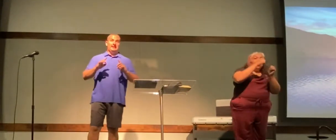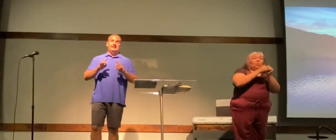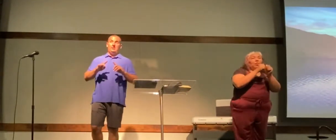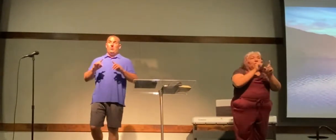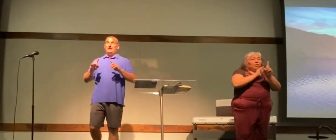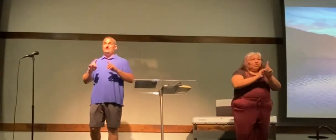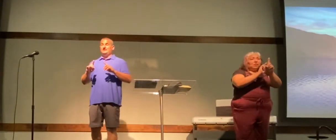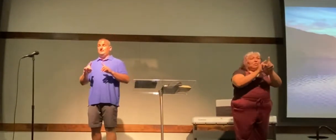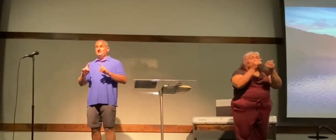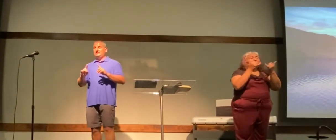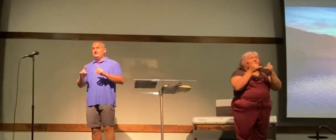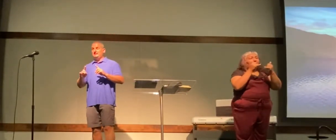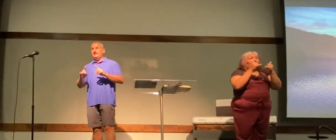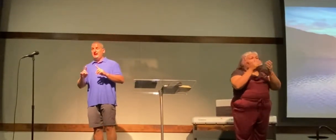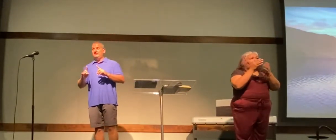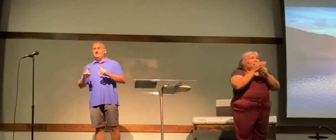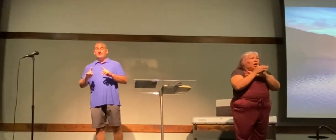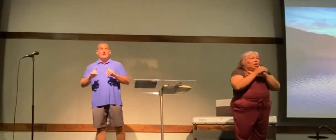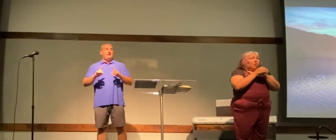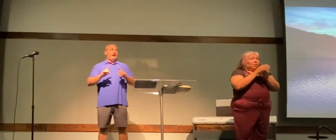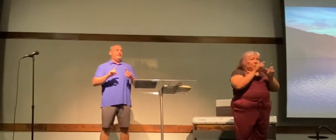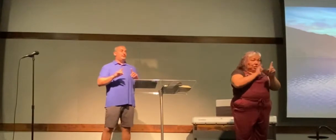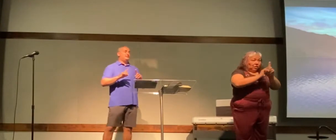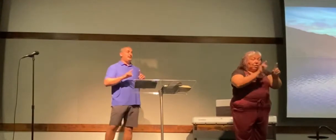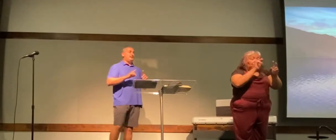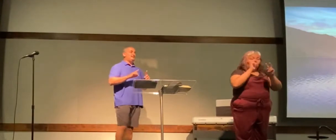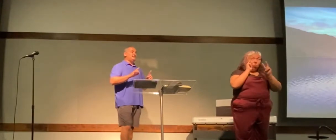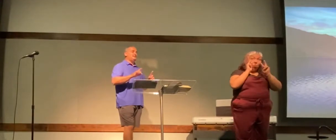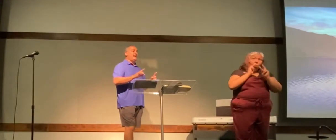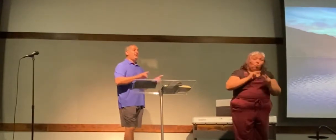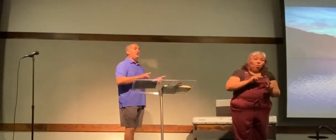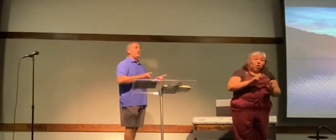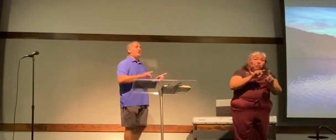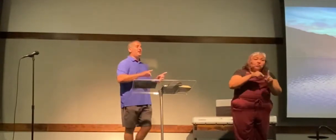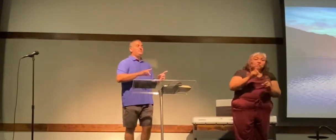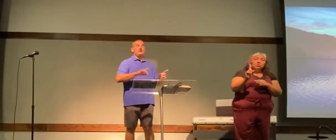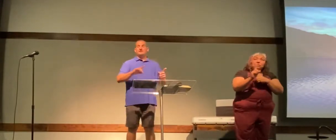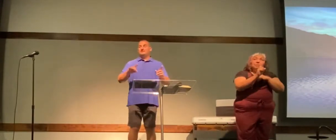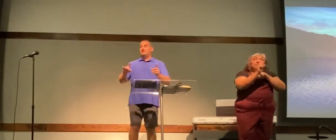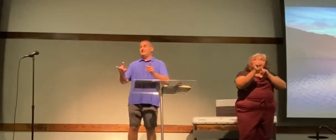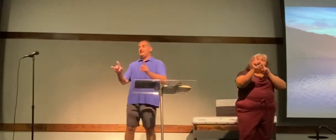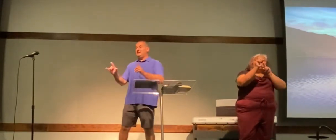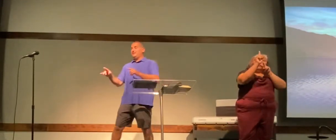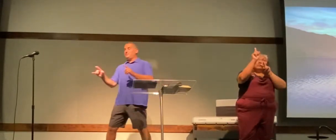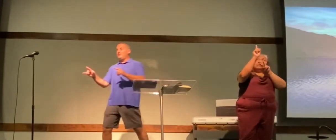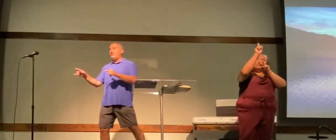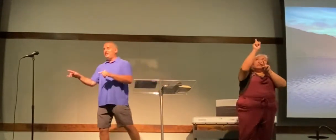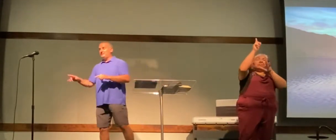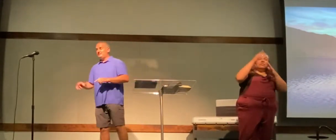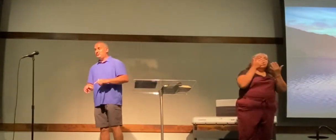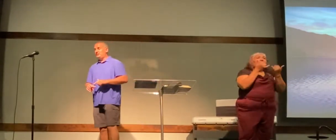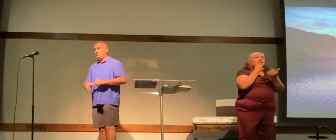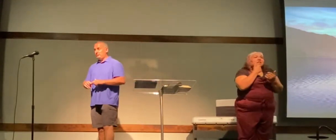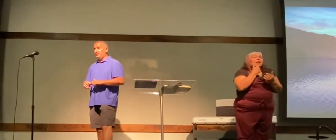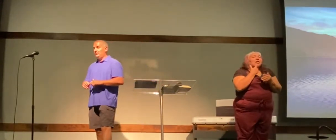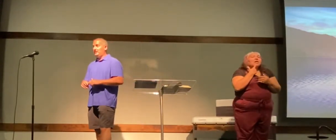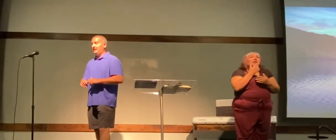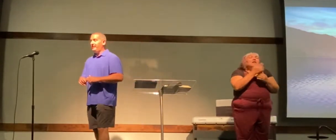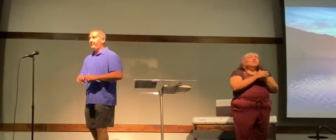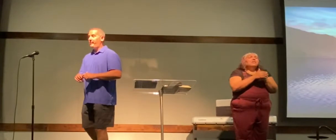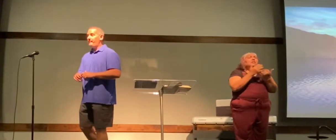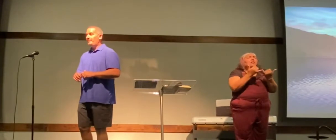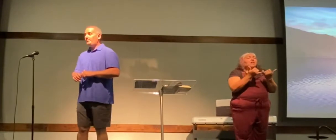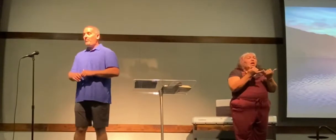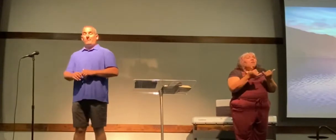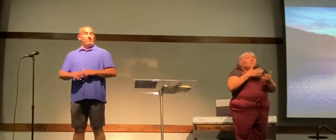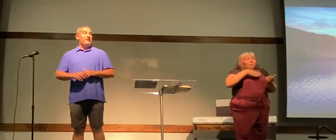disciples, and they watched him ascend into heaven. And he says, stay here because there is a gift. My Father is going to bring you a